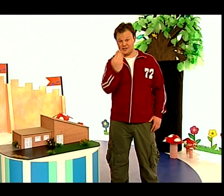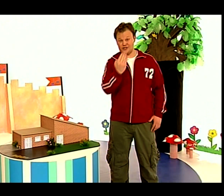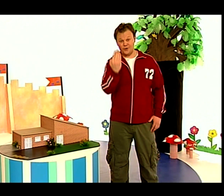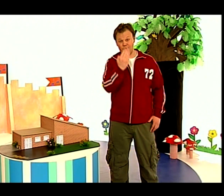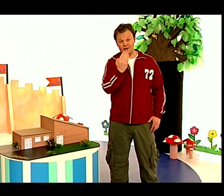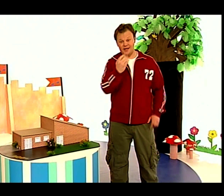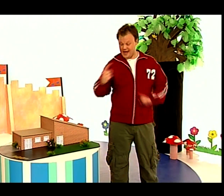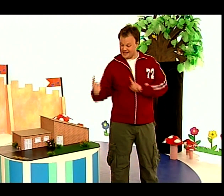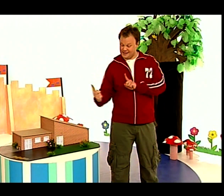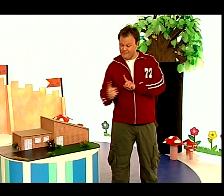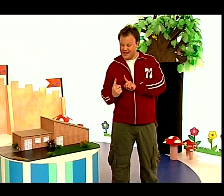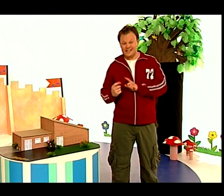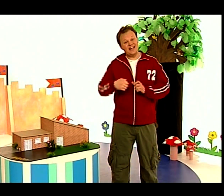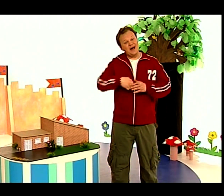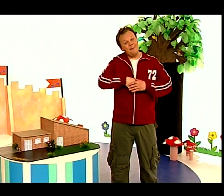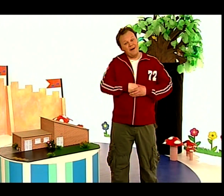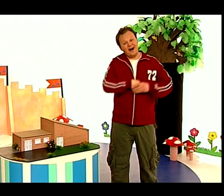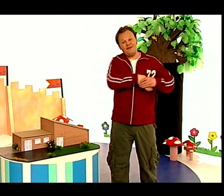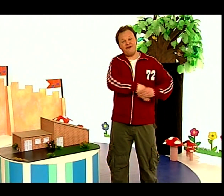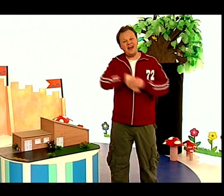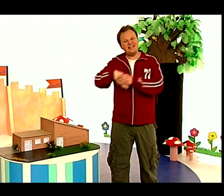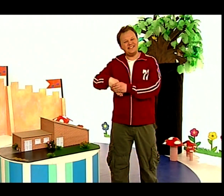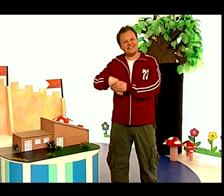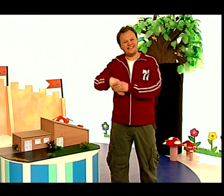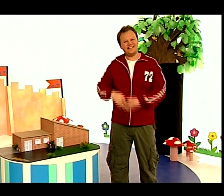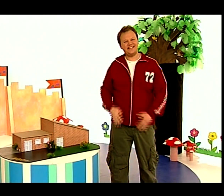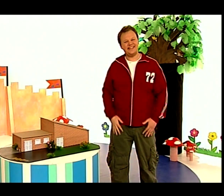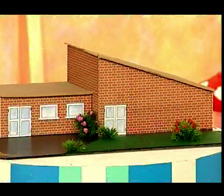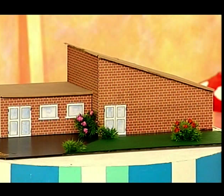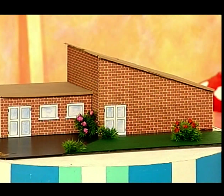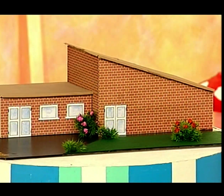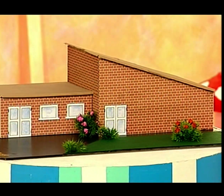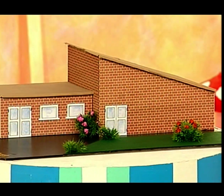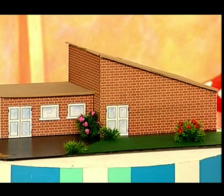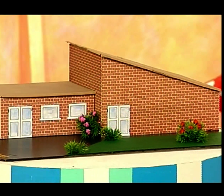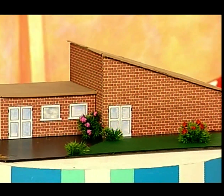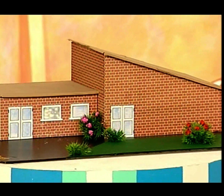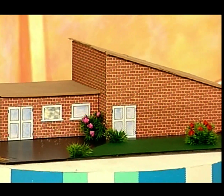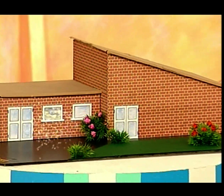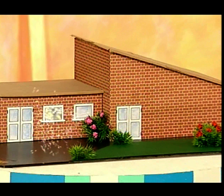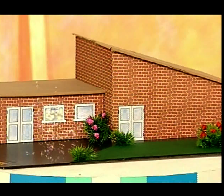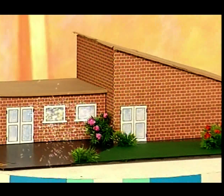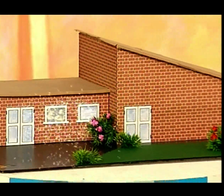school to meet my friends. Look and listen.